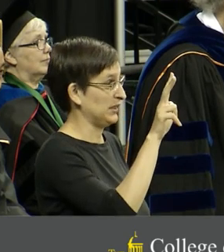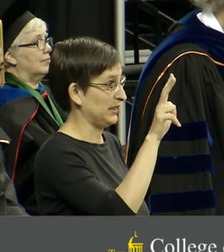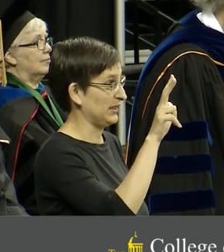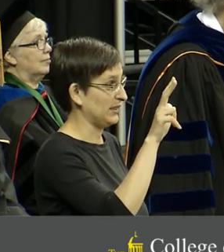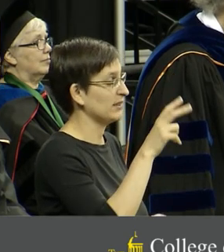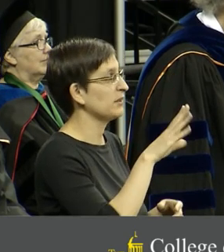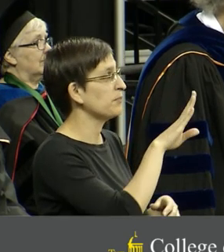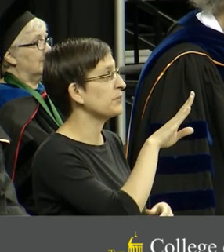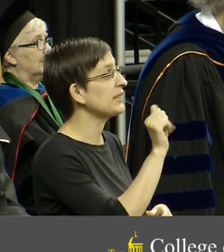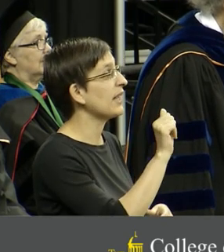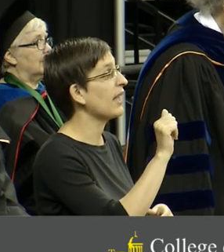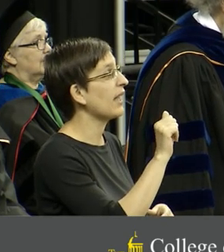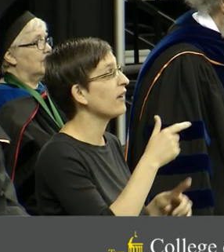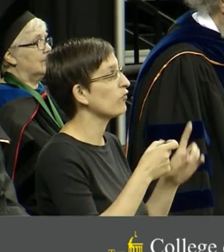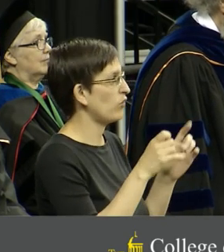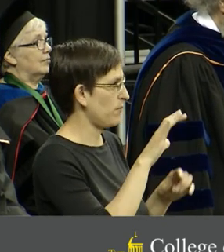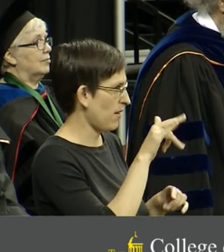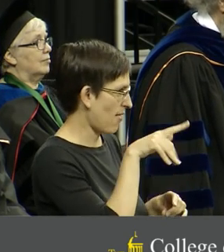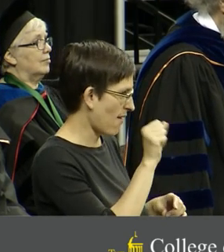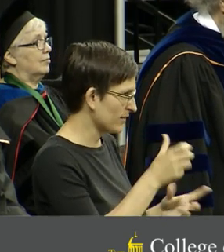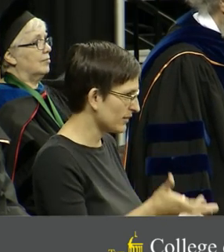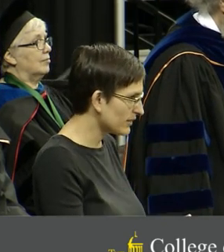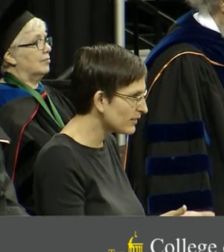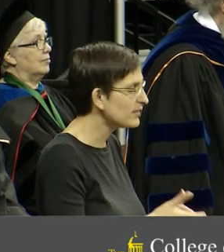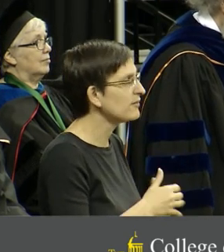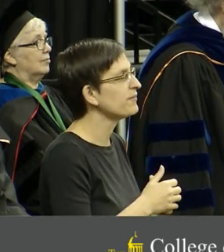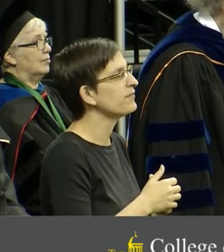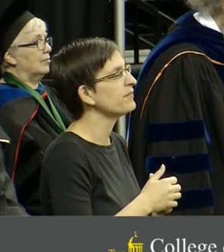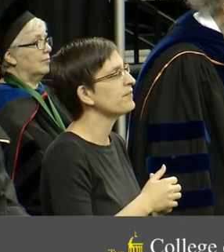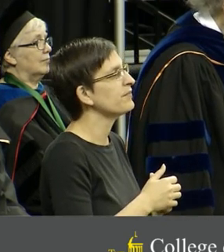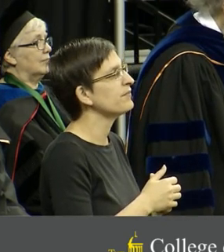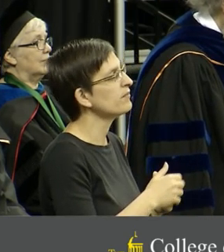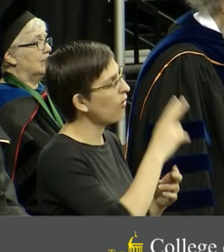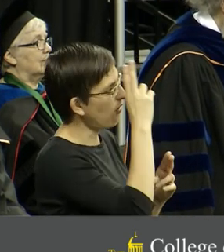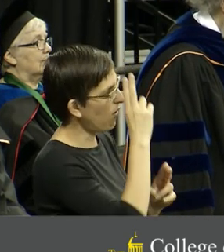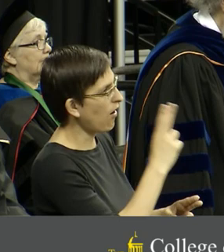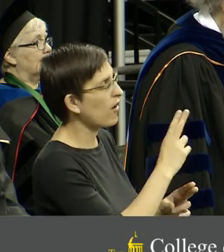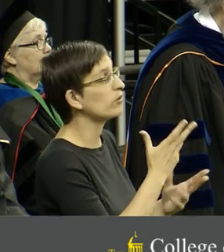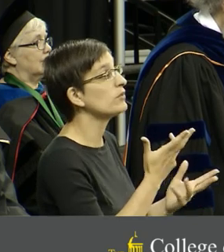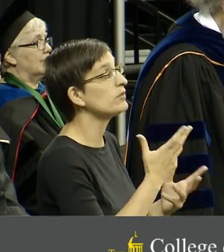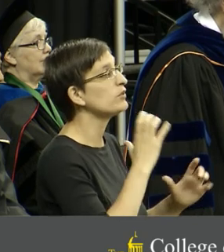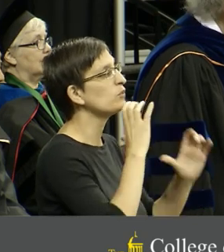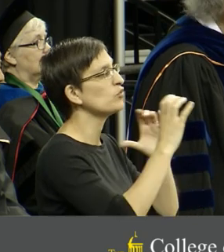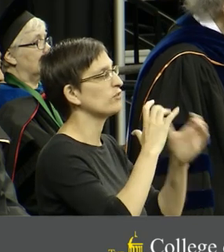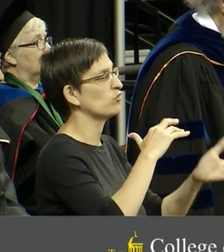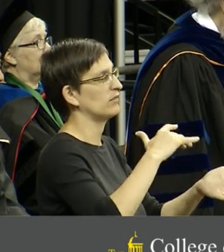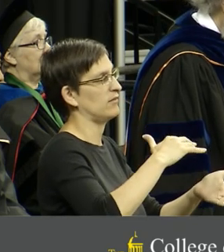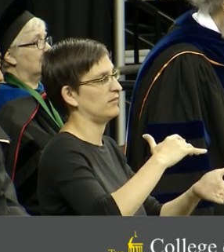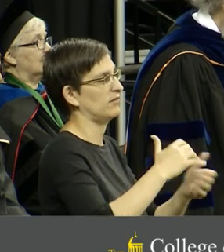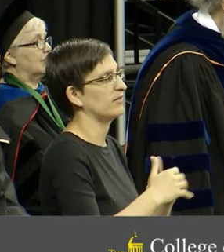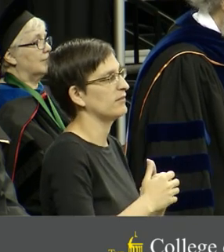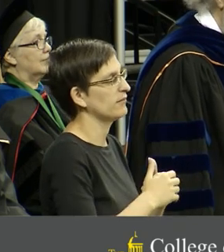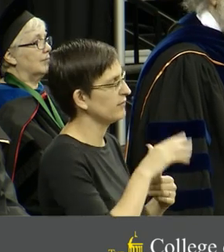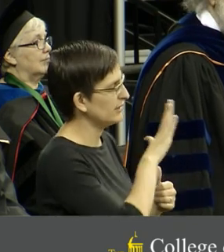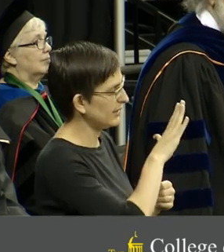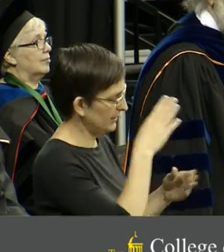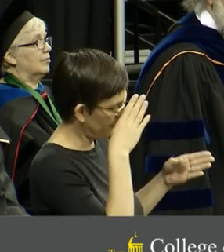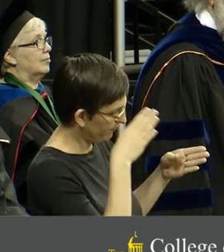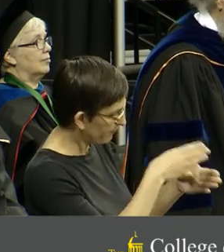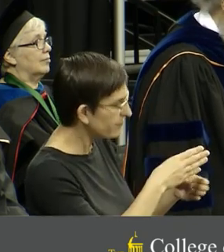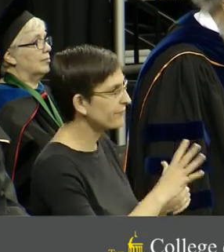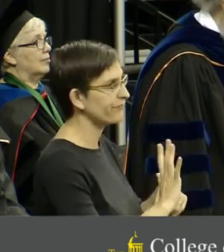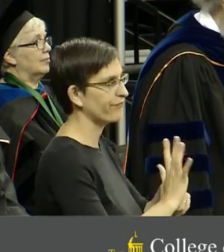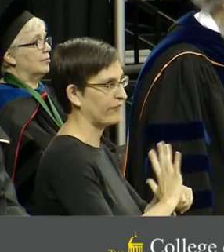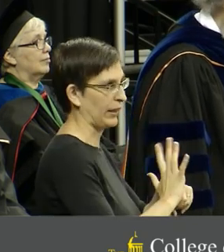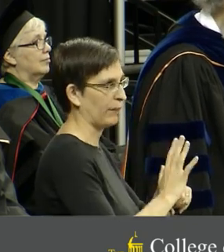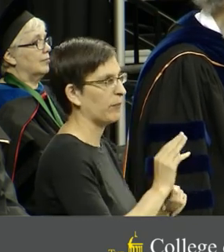with a Bachelor of Arts from the College of Liberal Arts and Sciences with honors in communication studies, focusing on film